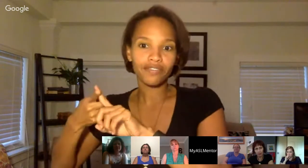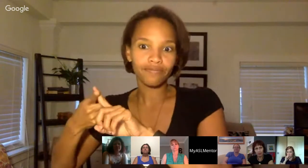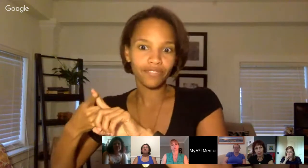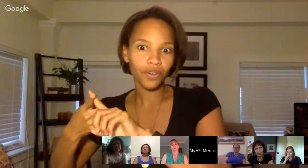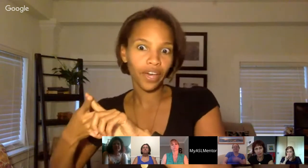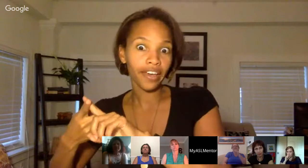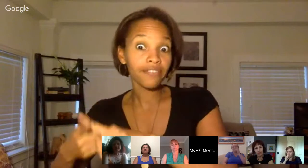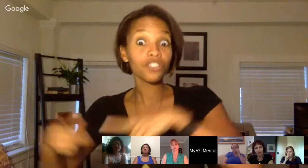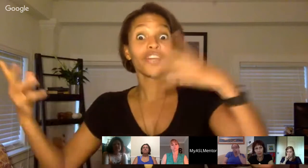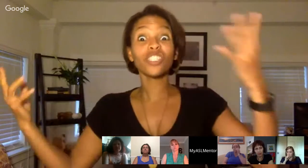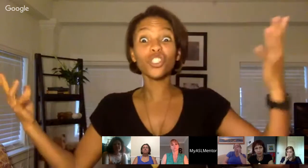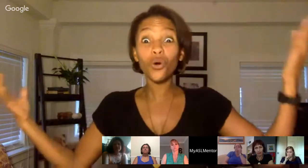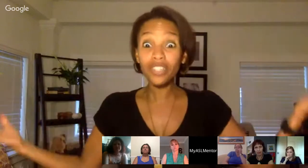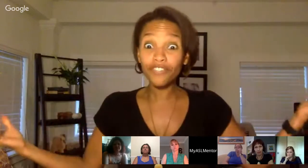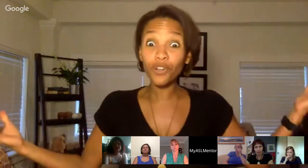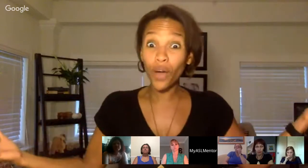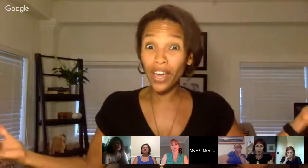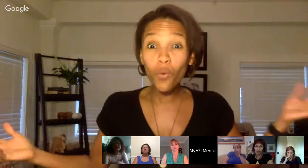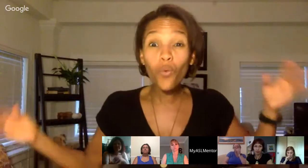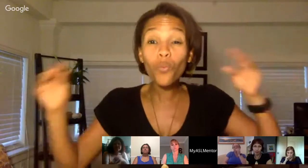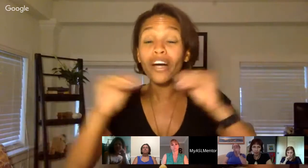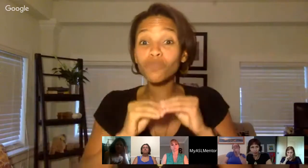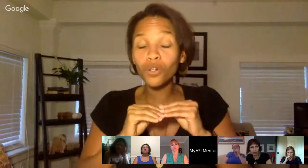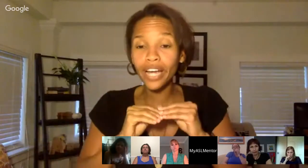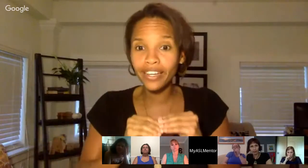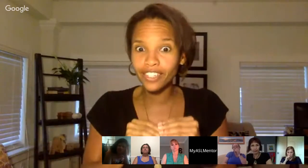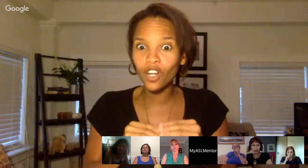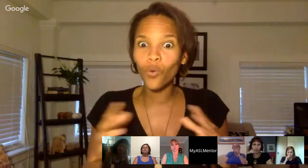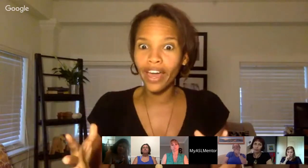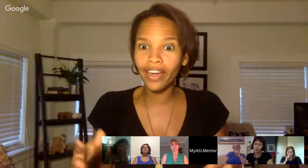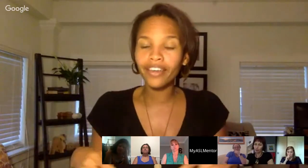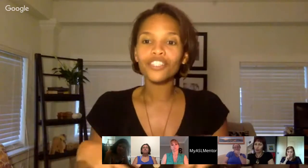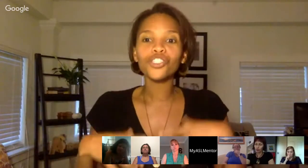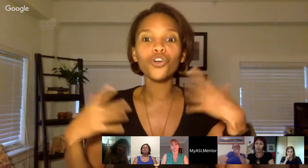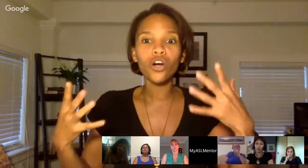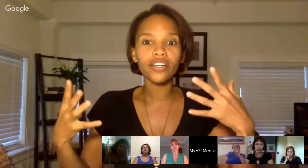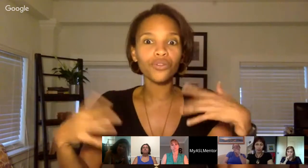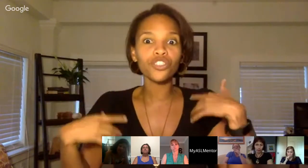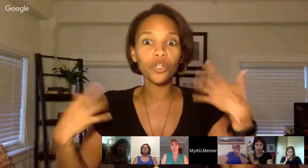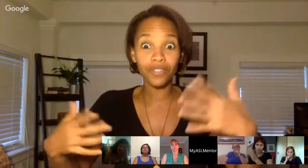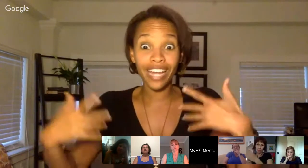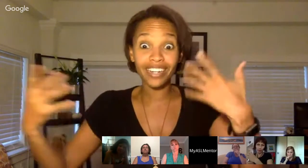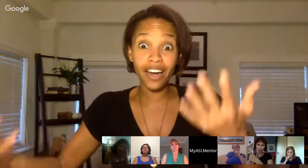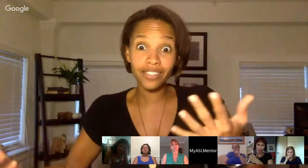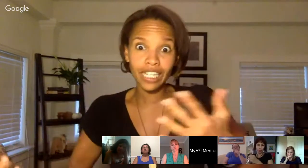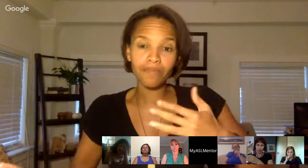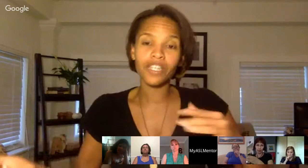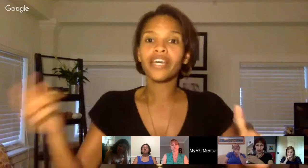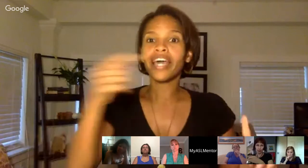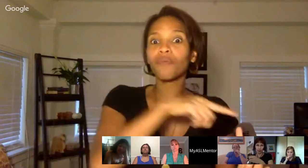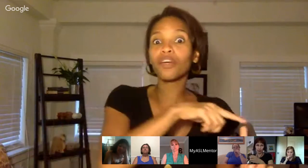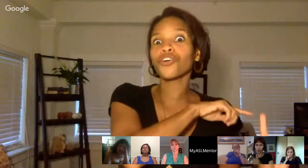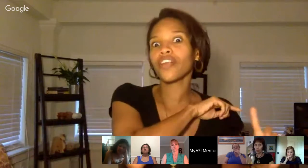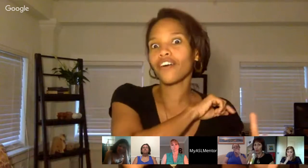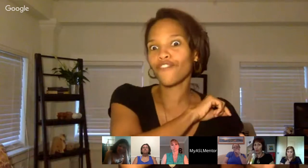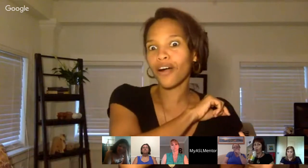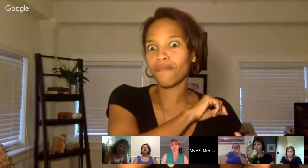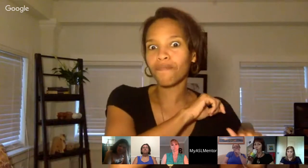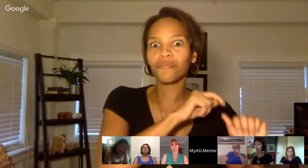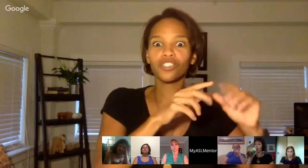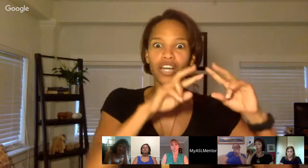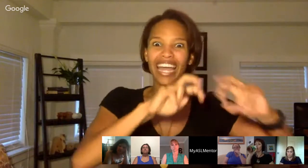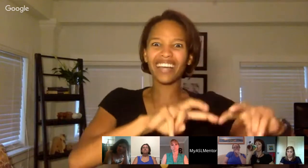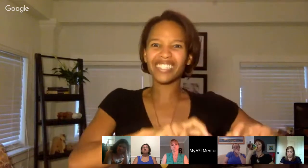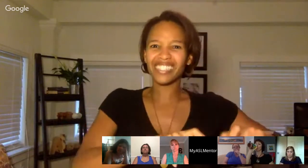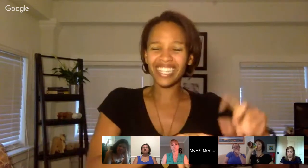friend, okay? So that's a totally different way, much more ASL way to interpret that concept, and we learned that